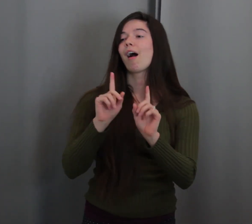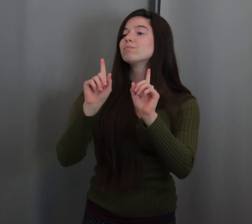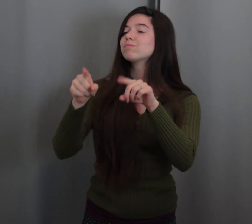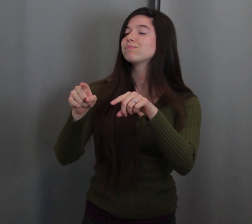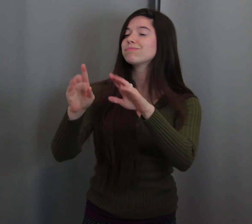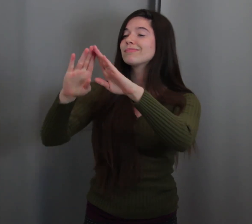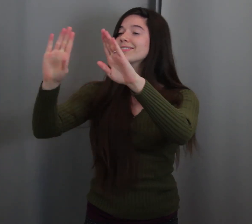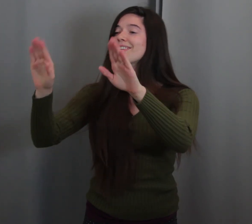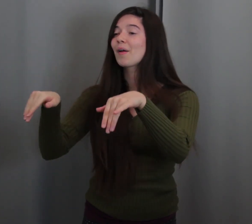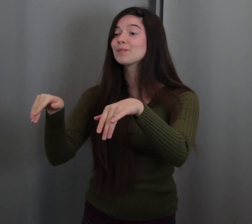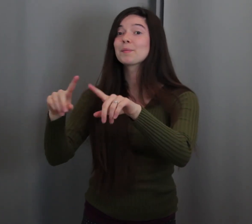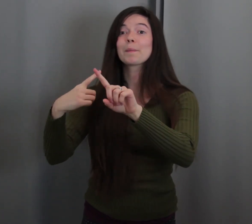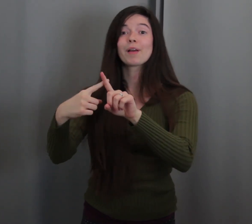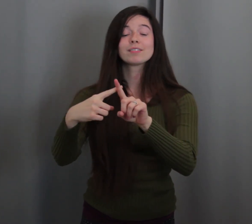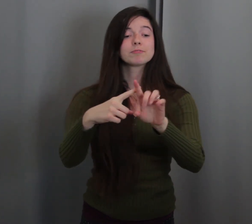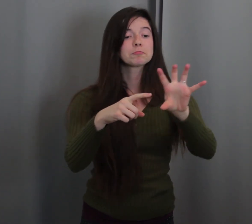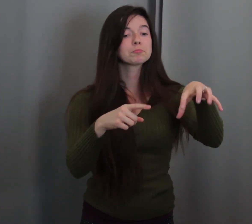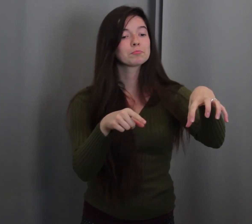As she showed me her flowers,